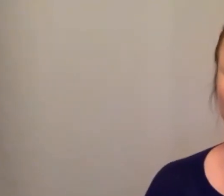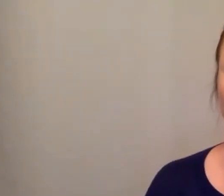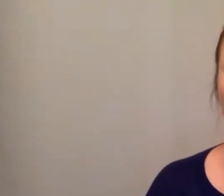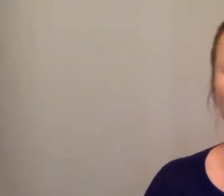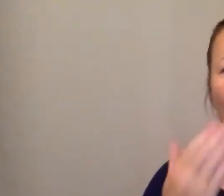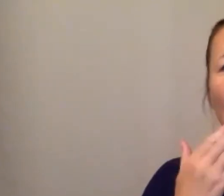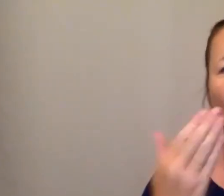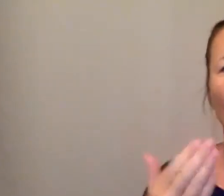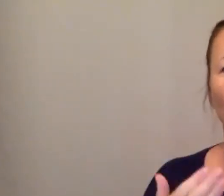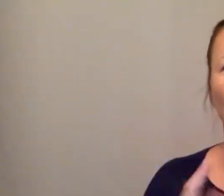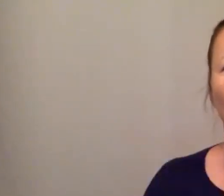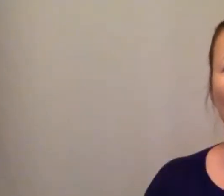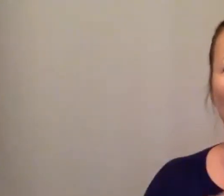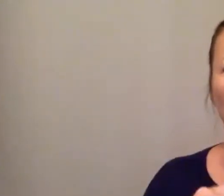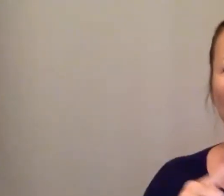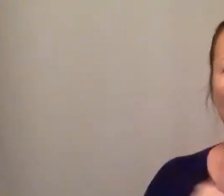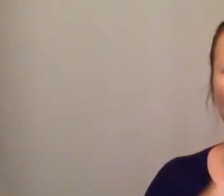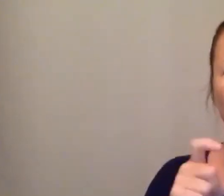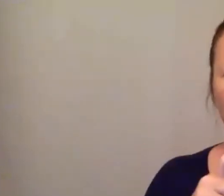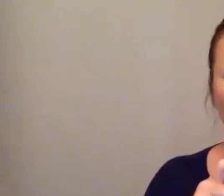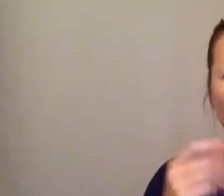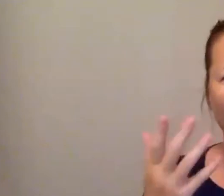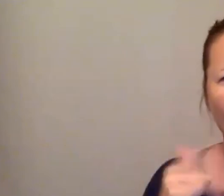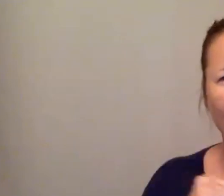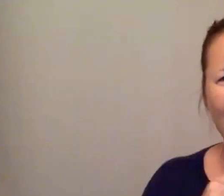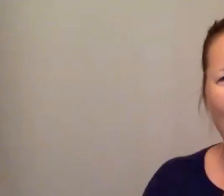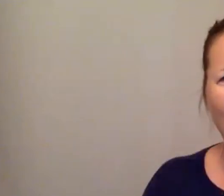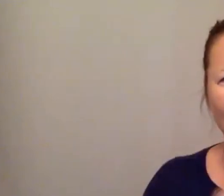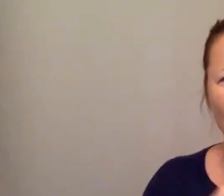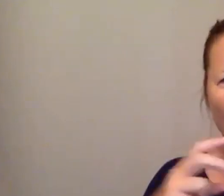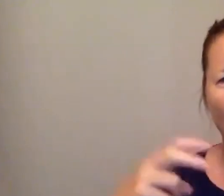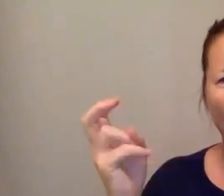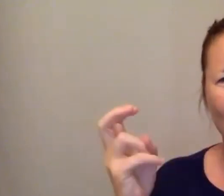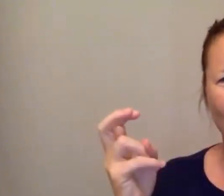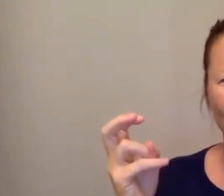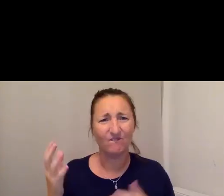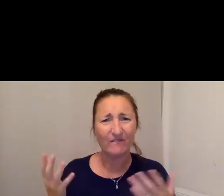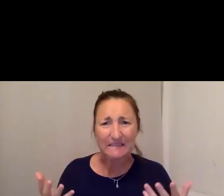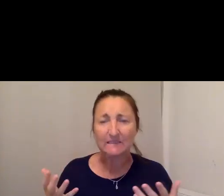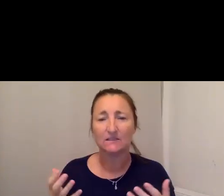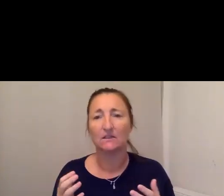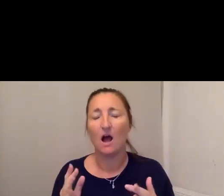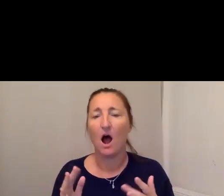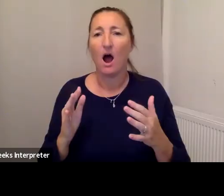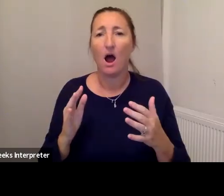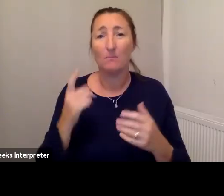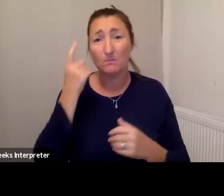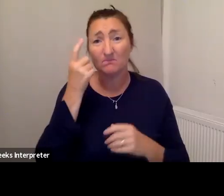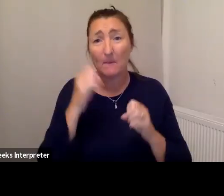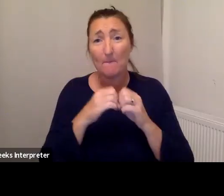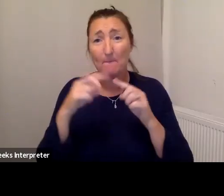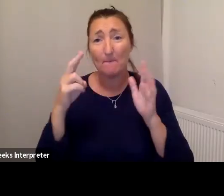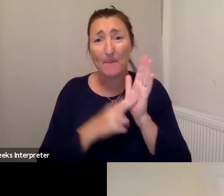Thank you, Lloyd. I think we've lost Asha off the call. So I was maybe going to ask Ben if you